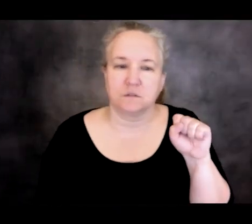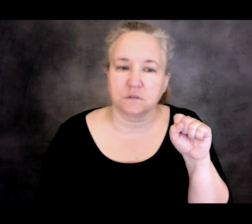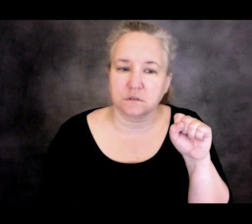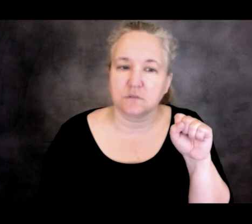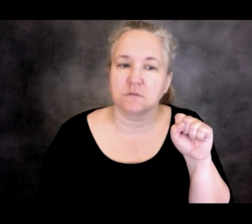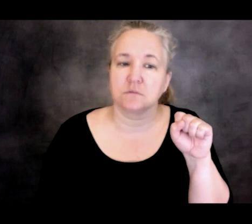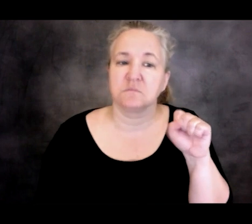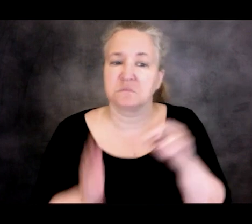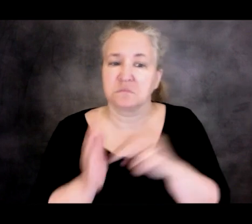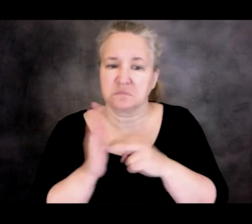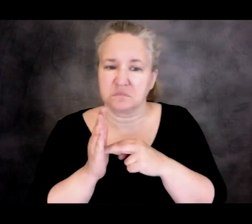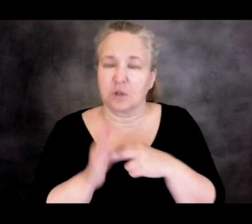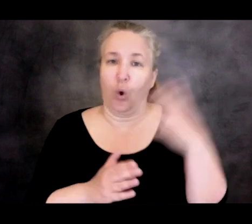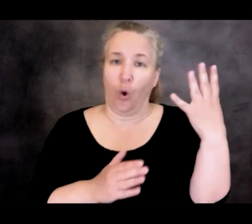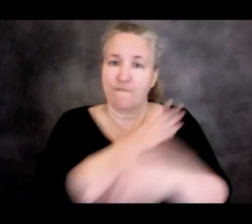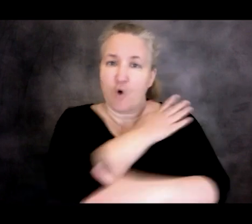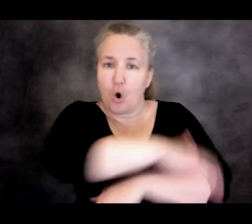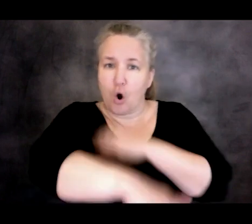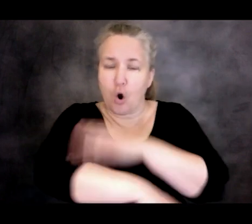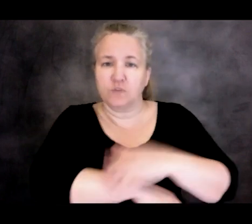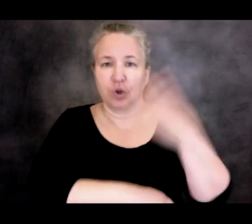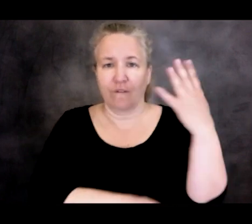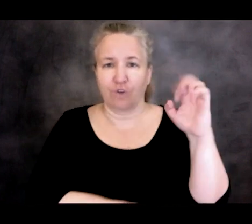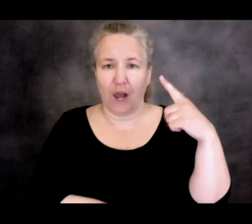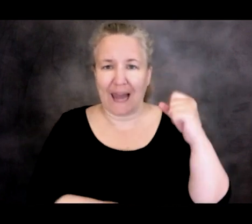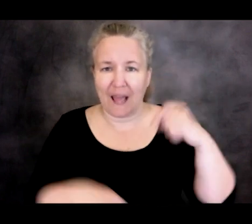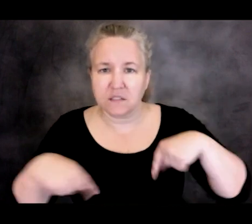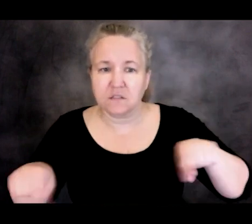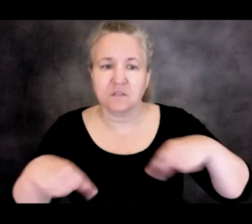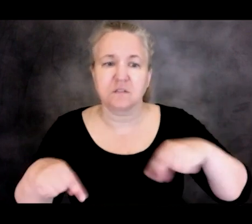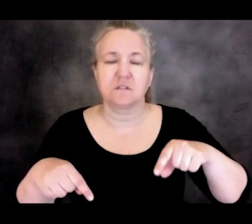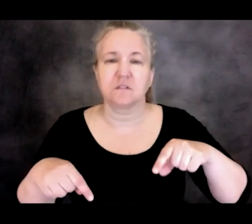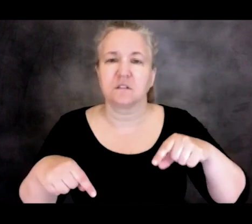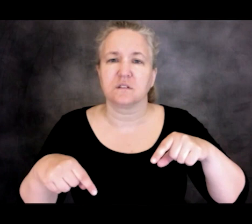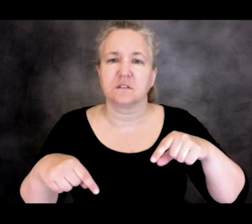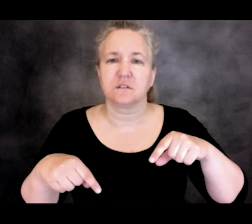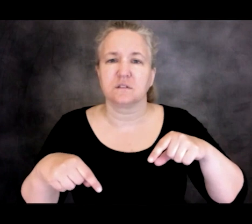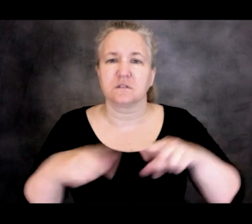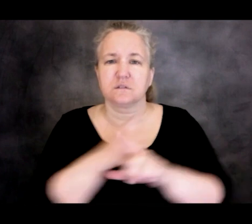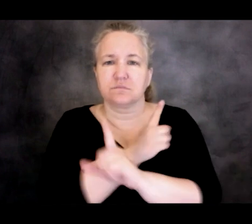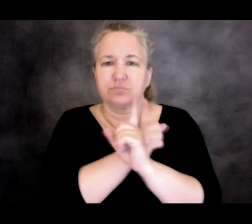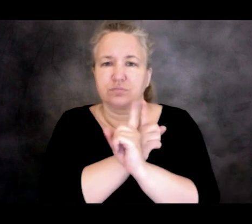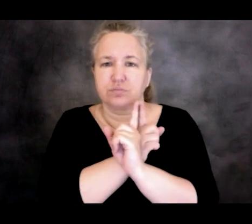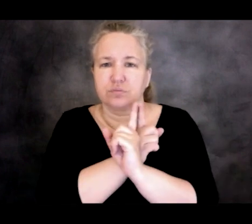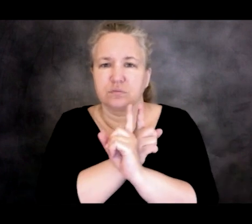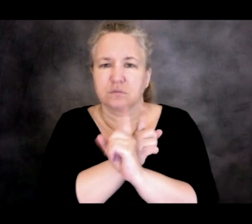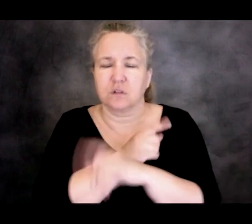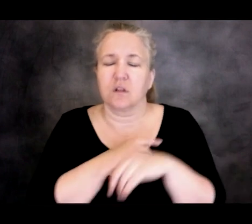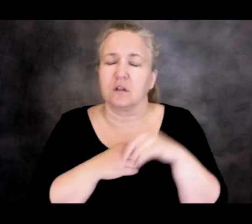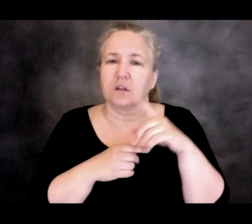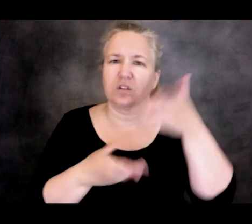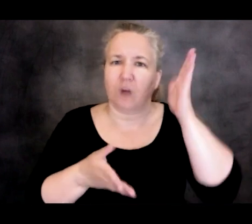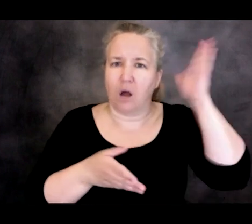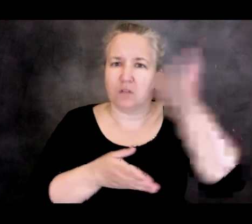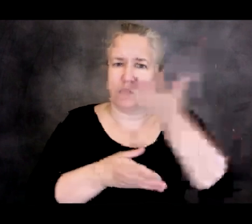with 4 arms, 4 legs, until the gods grew fearful of their eventual domination and decided to